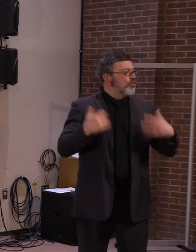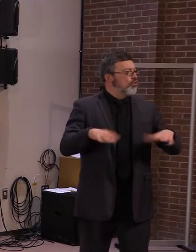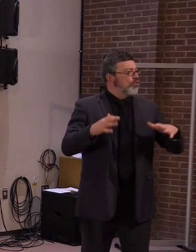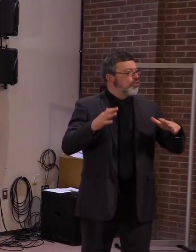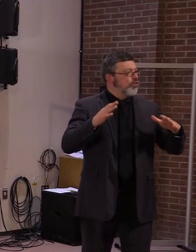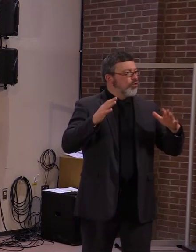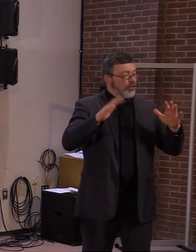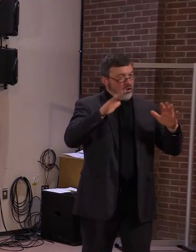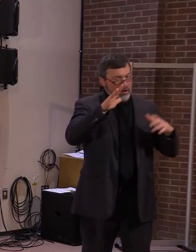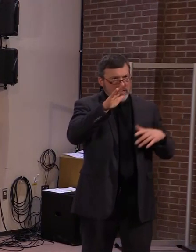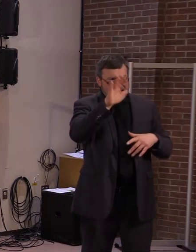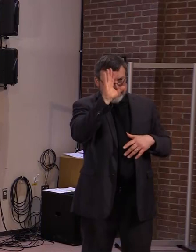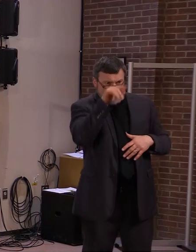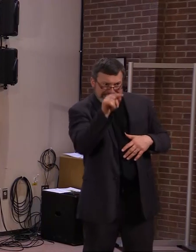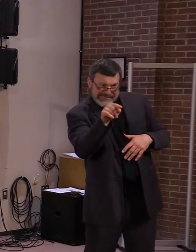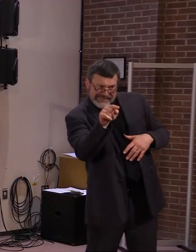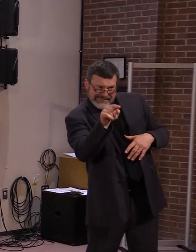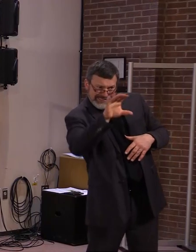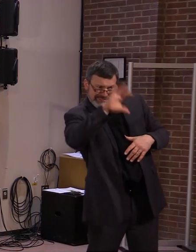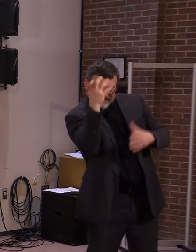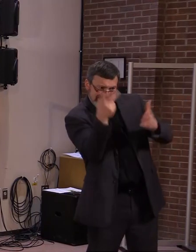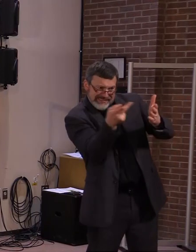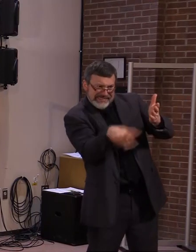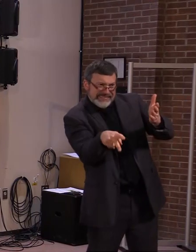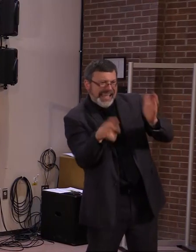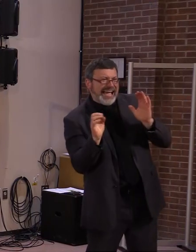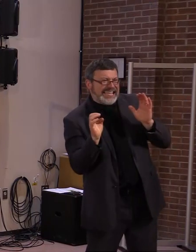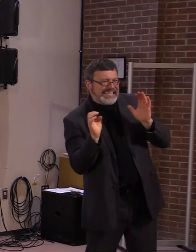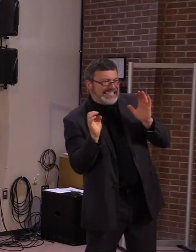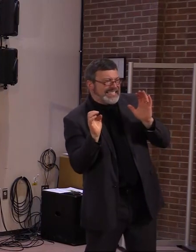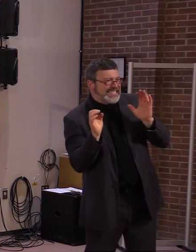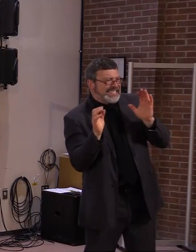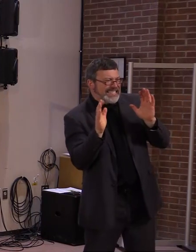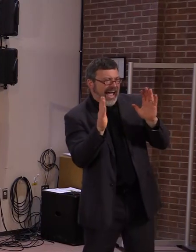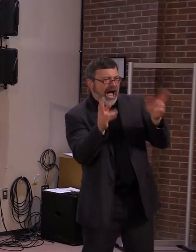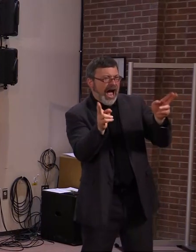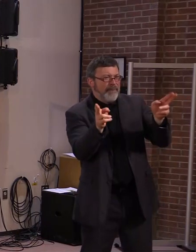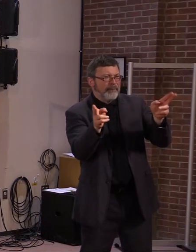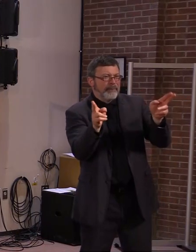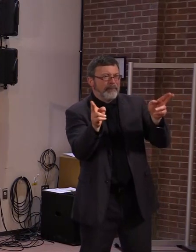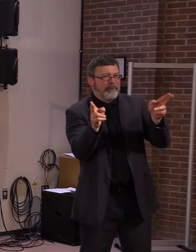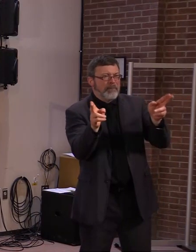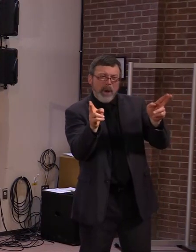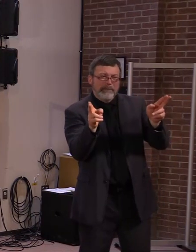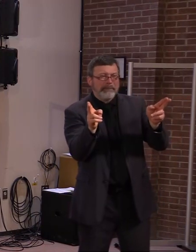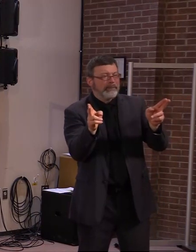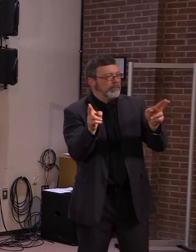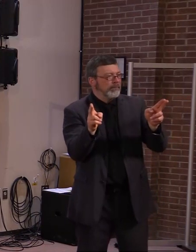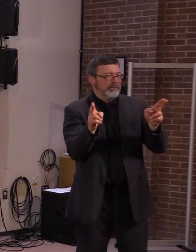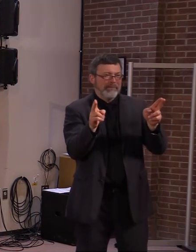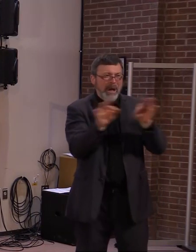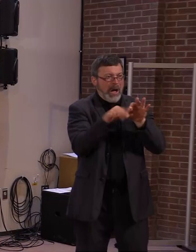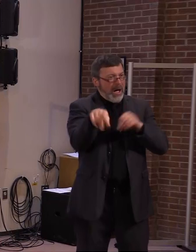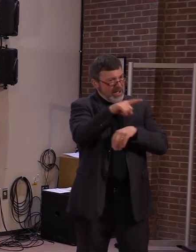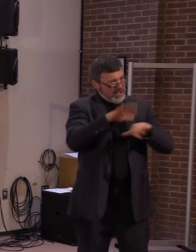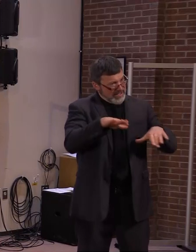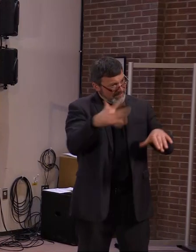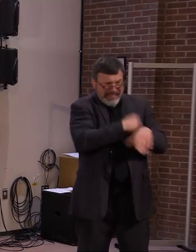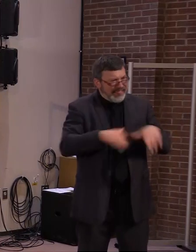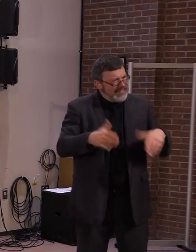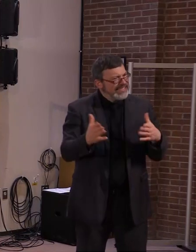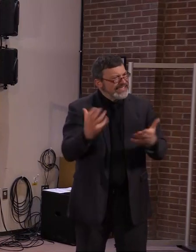or get a booster if you're ready for one. If your child is 5 years of age or older, please get